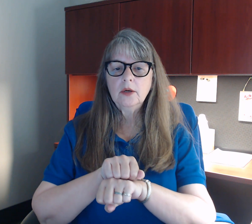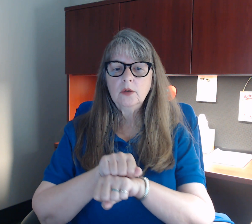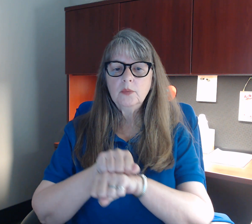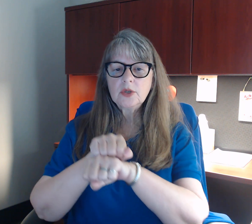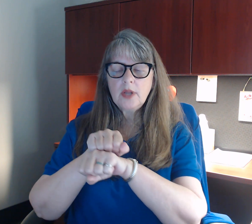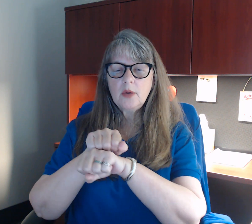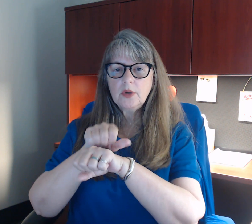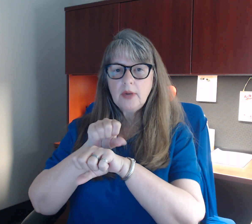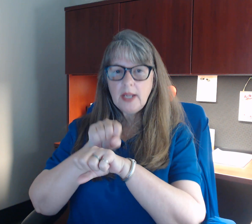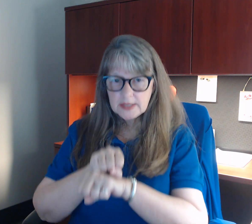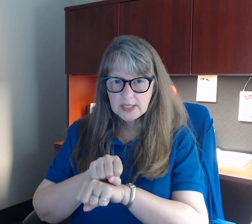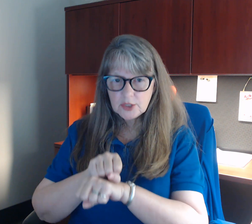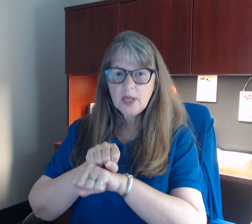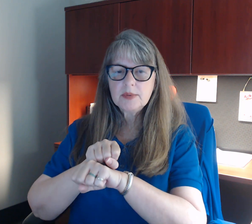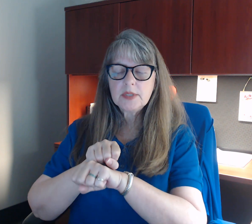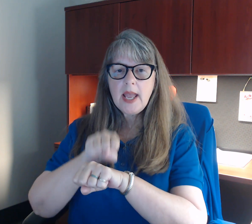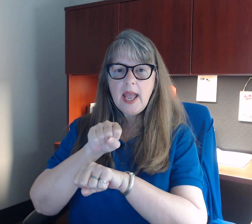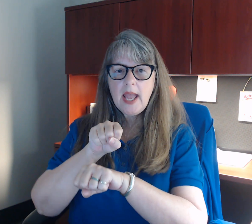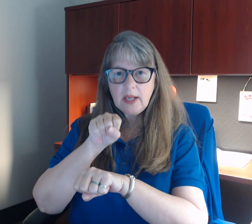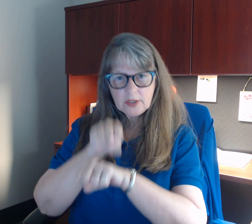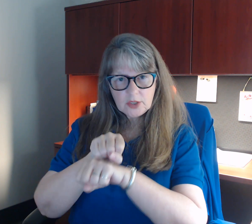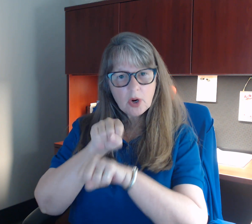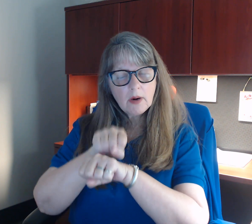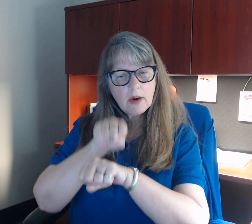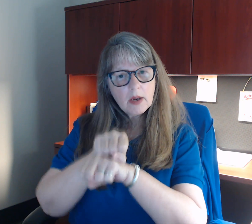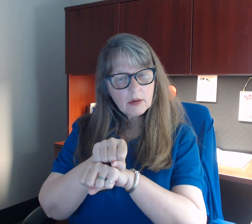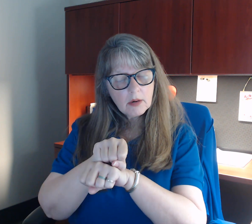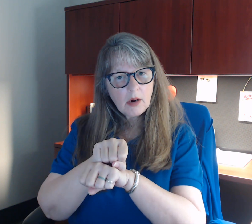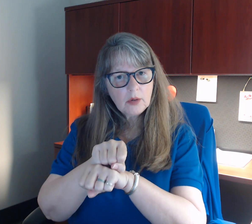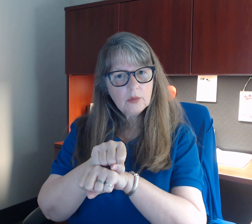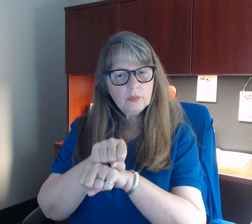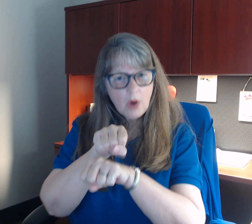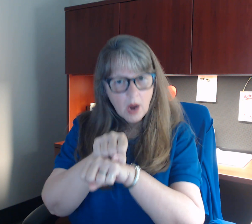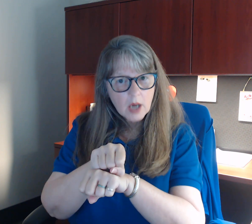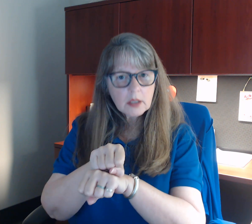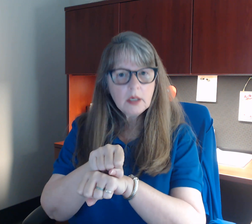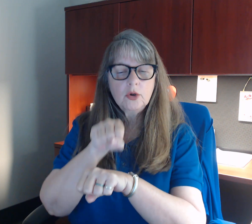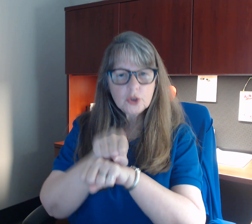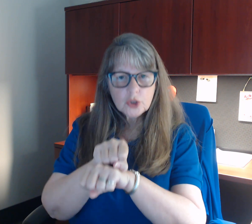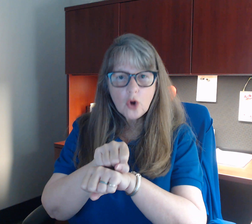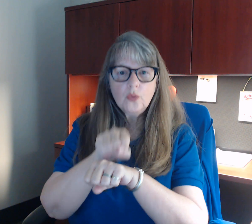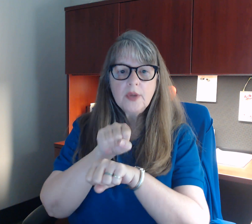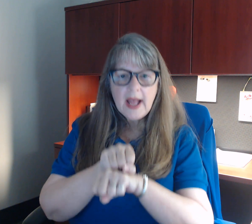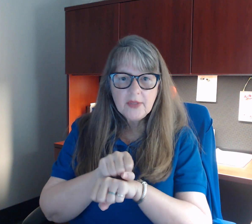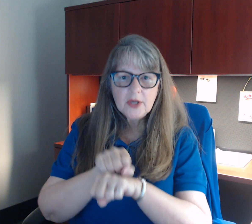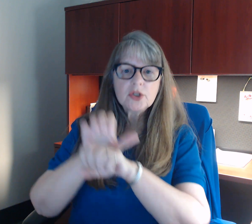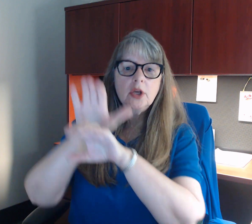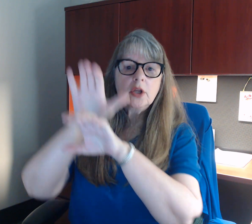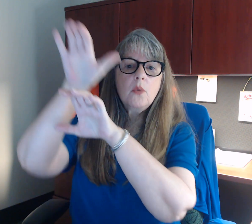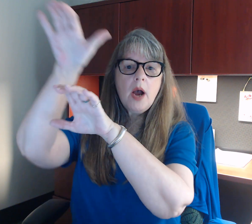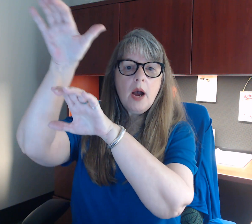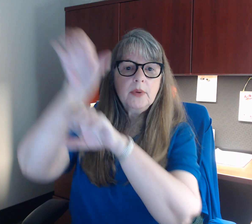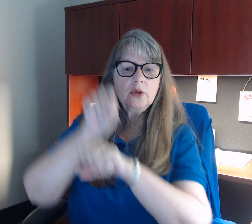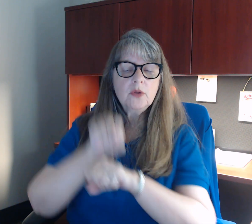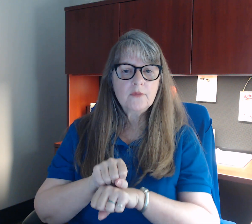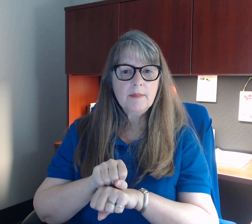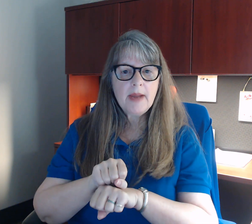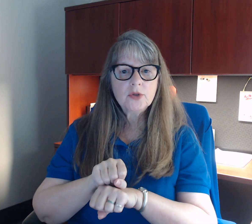we start out with our S hand shapes because it's our rock, our stone, and then it's going to go up. We do that for a mountain. So if